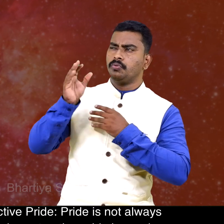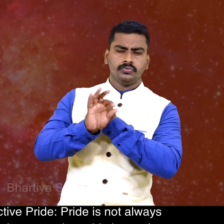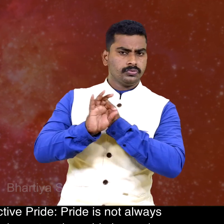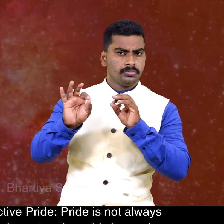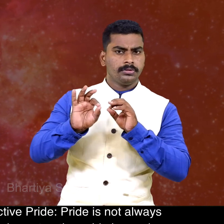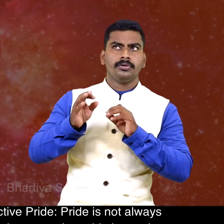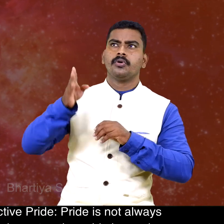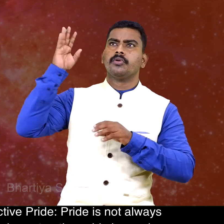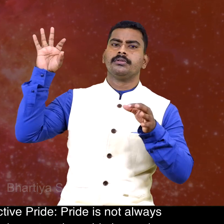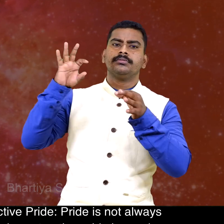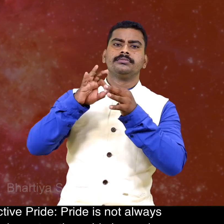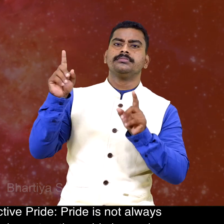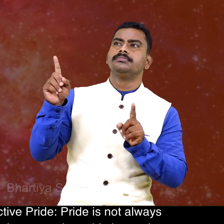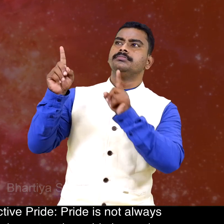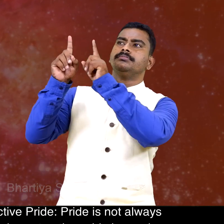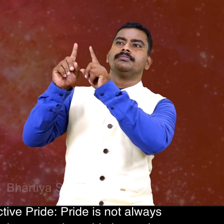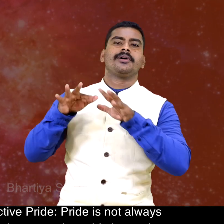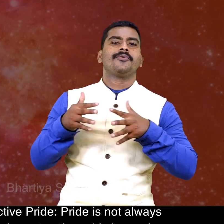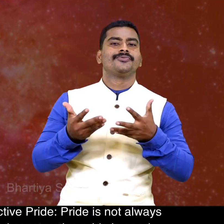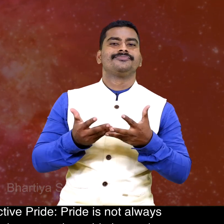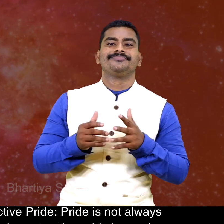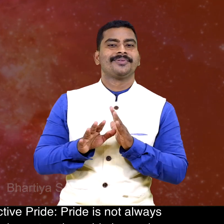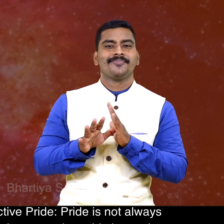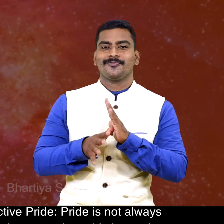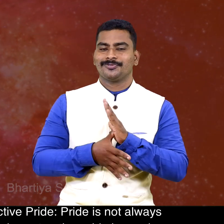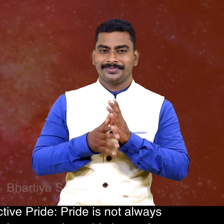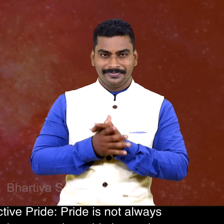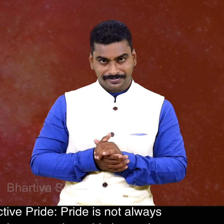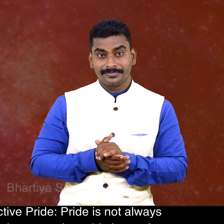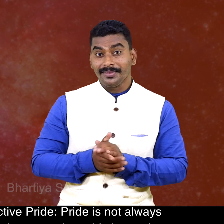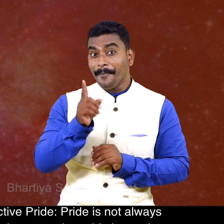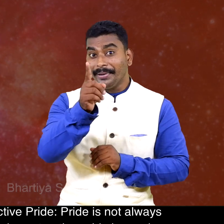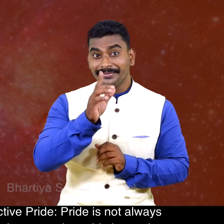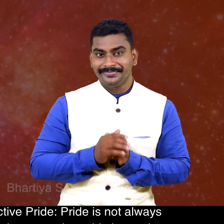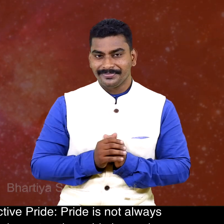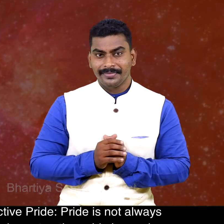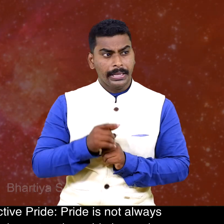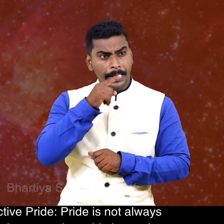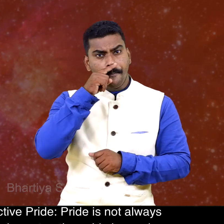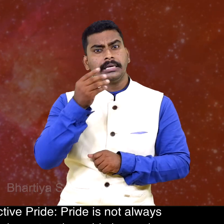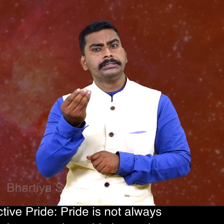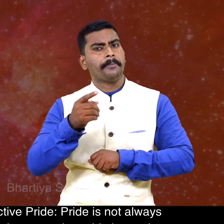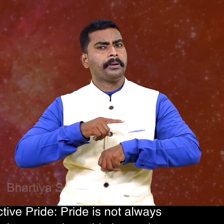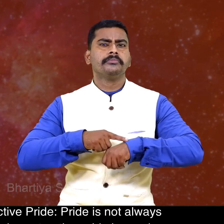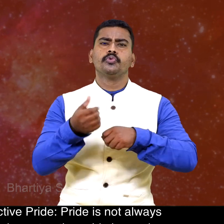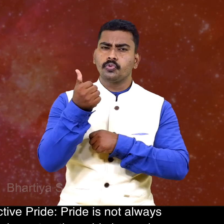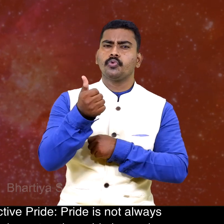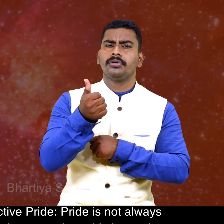Constructive pride. Pride is not always bad, and constructive pride